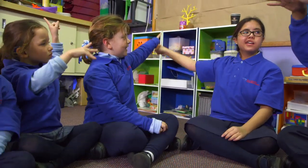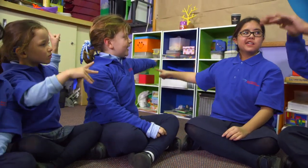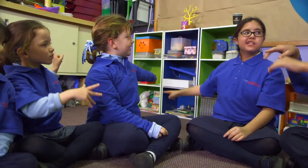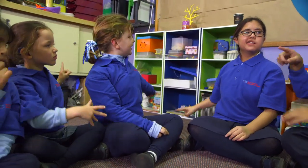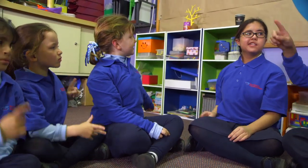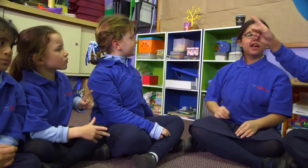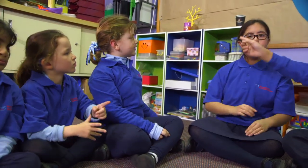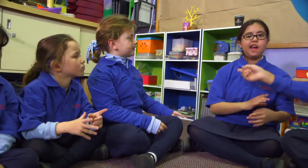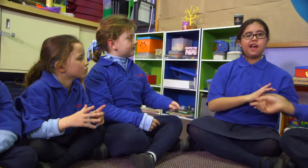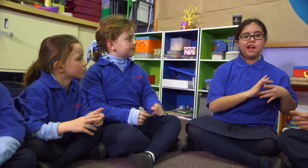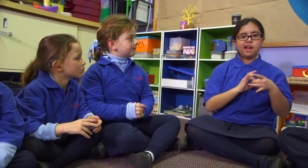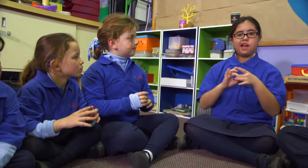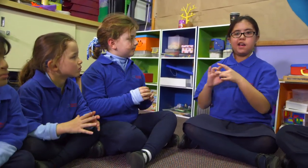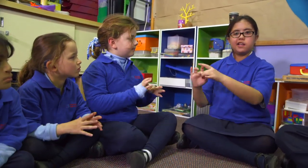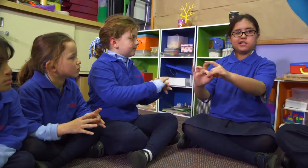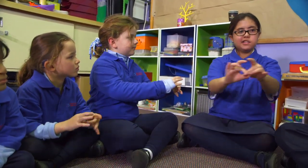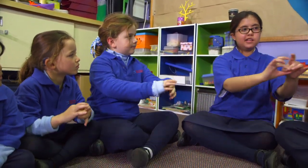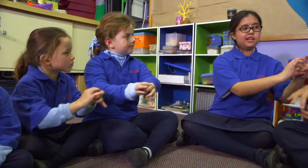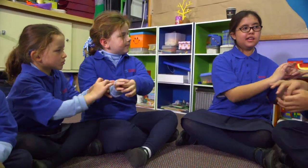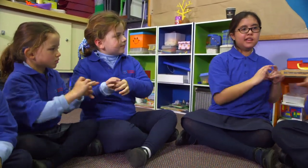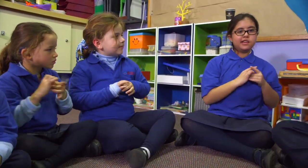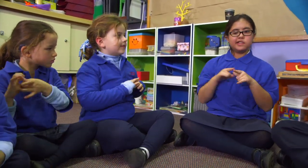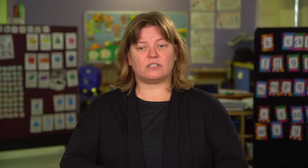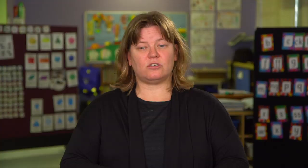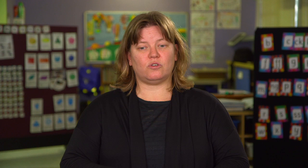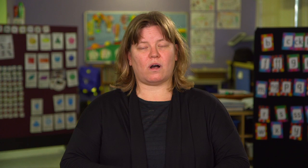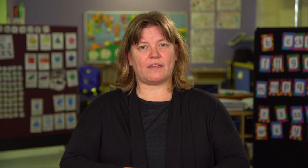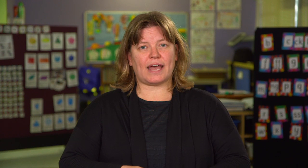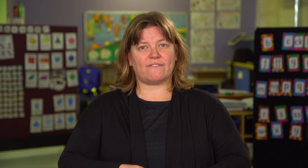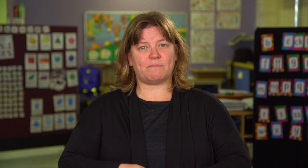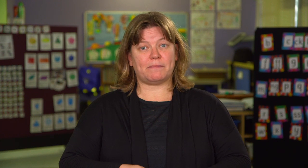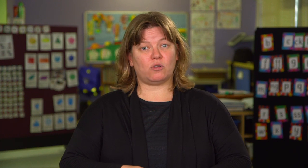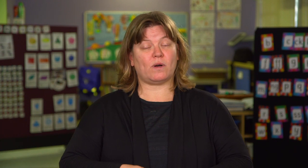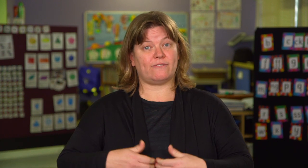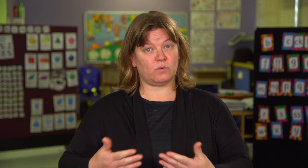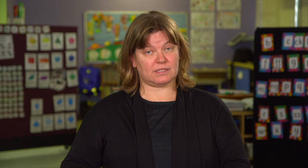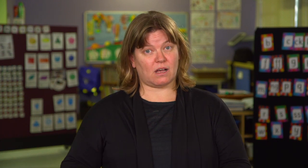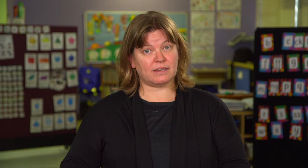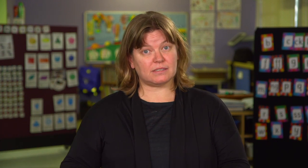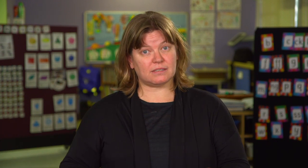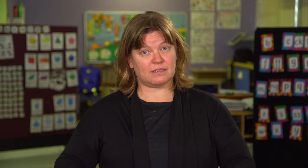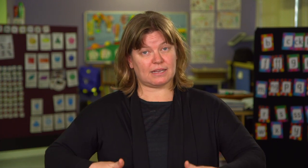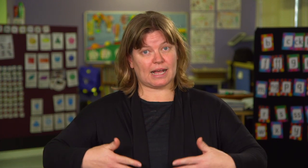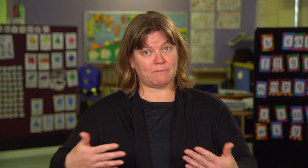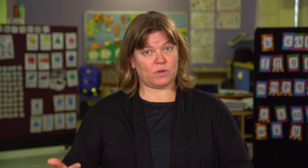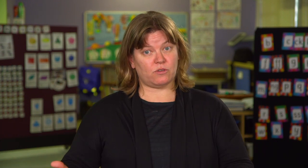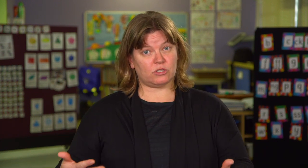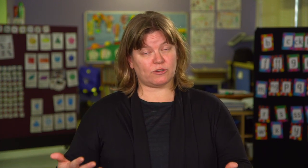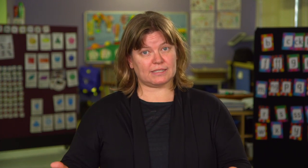important when you're translating a song into Auslan that you either have people who are fluent signers with you to